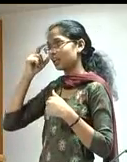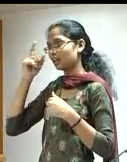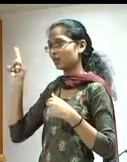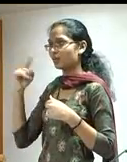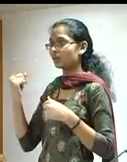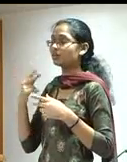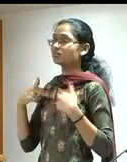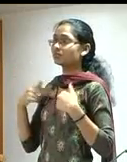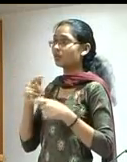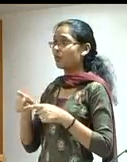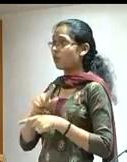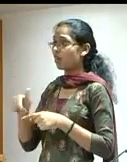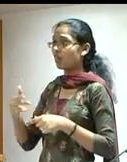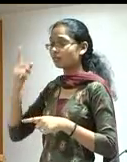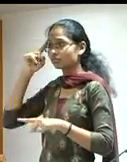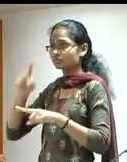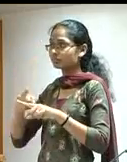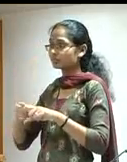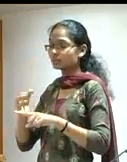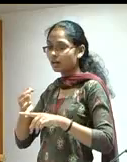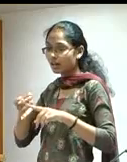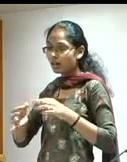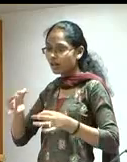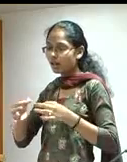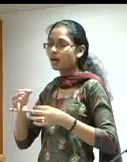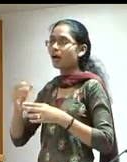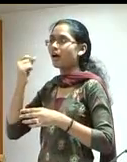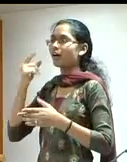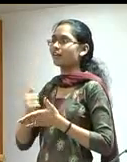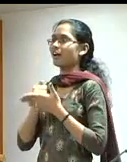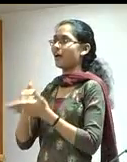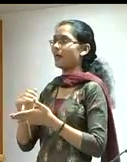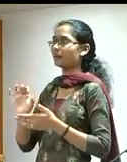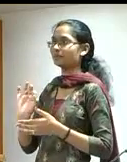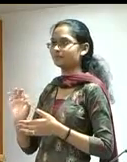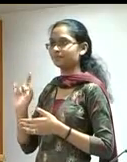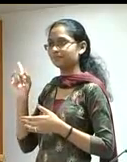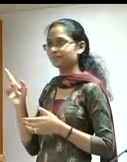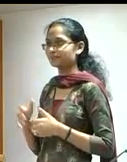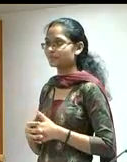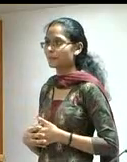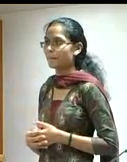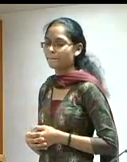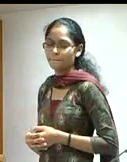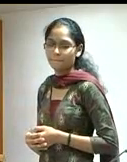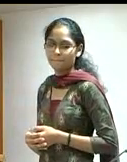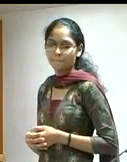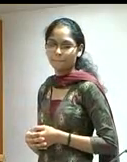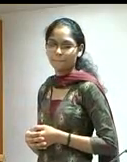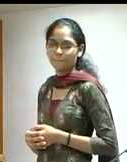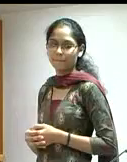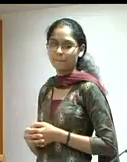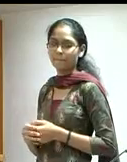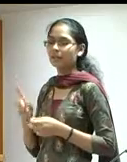any of his judgments, it is quite amazing how much he puts regarding the need for affirmative action and inclusion. I recall